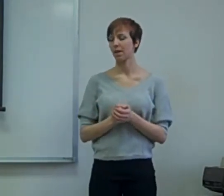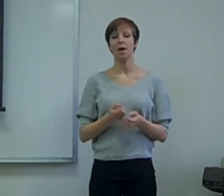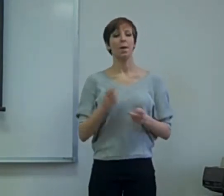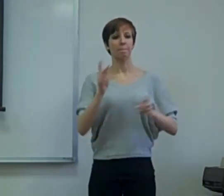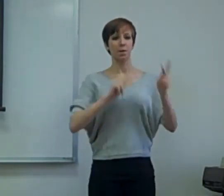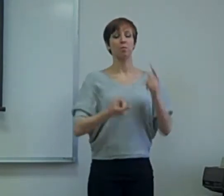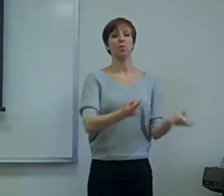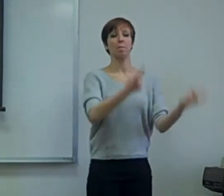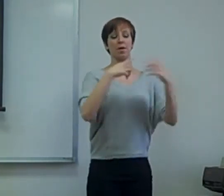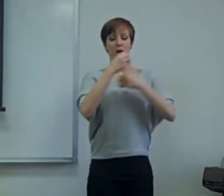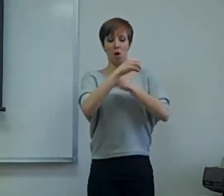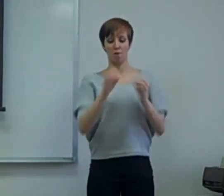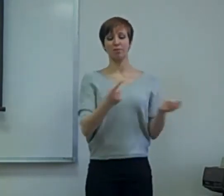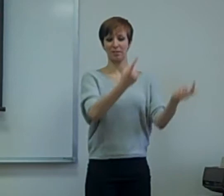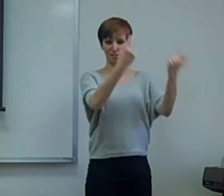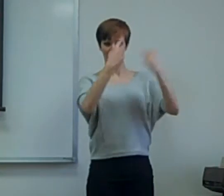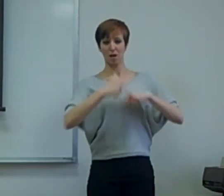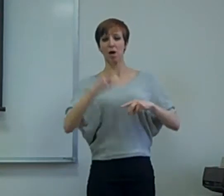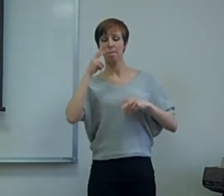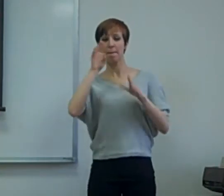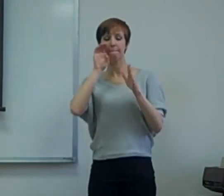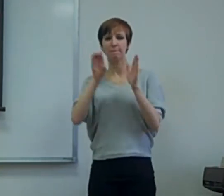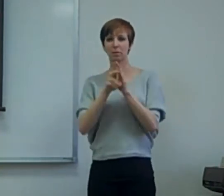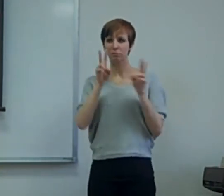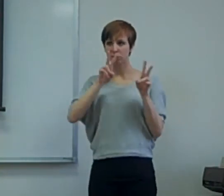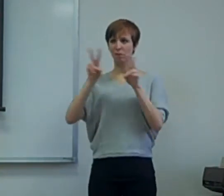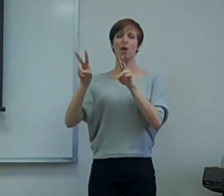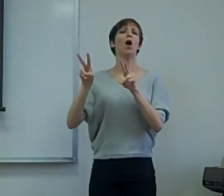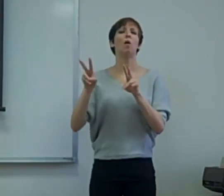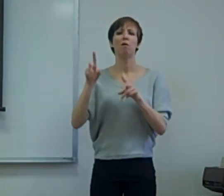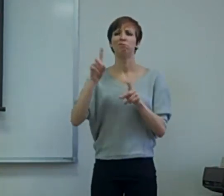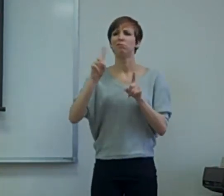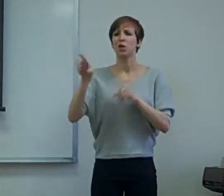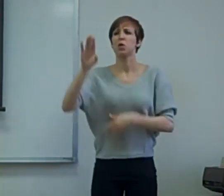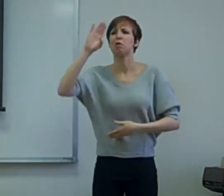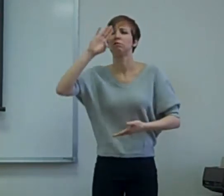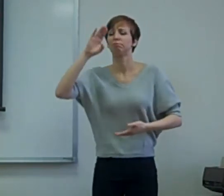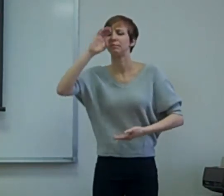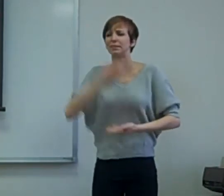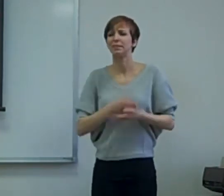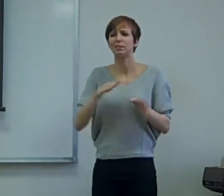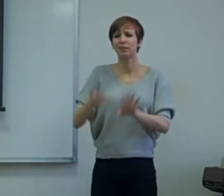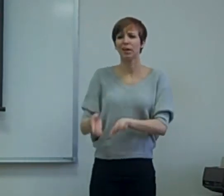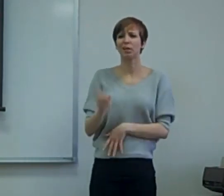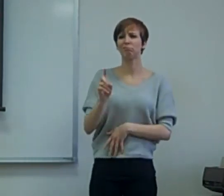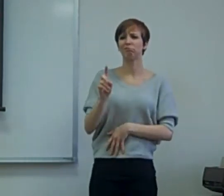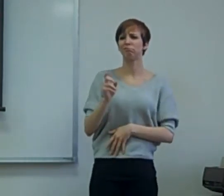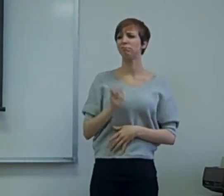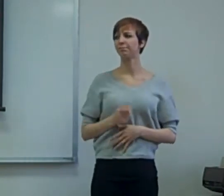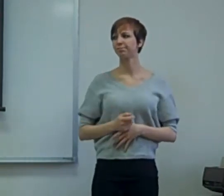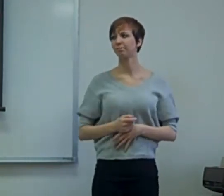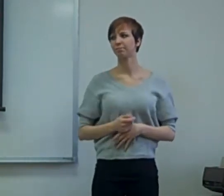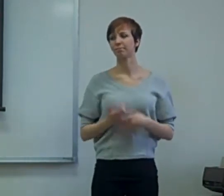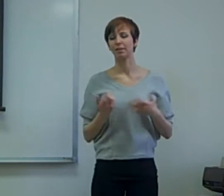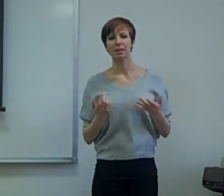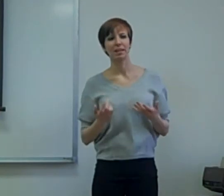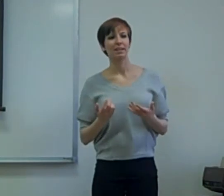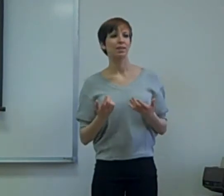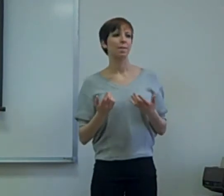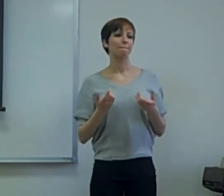You never would have said that, okay? But you might come in, and if you were really curious and you'd